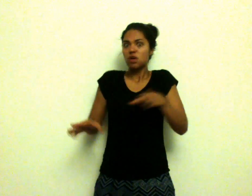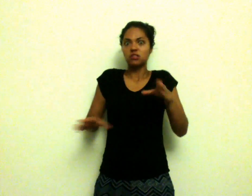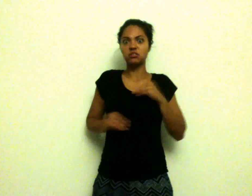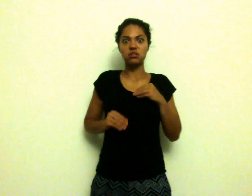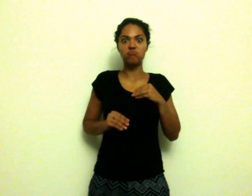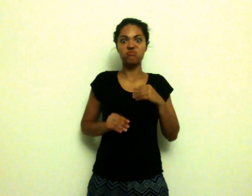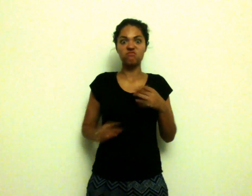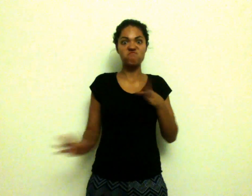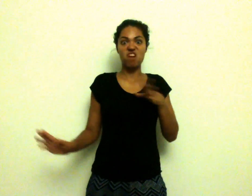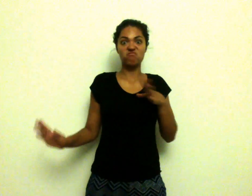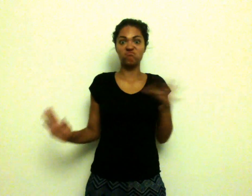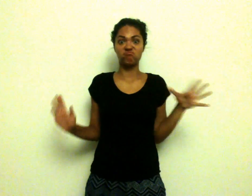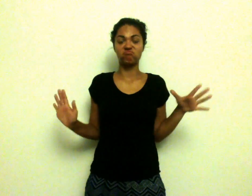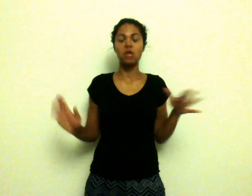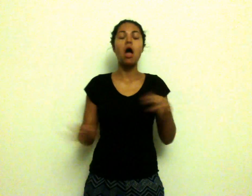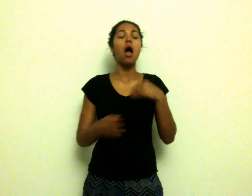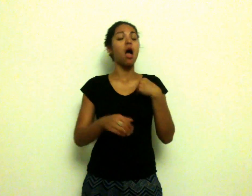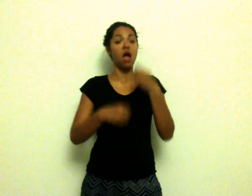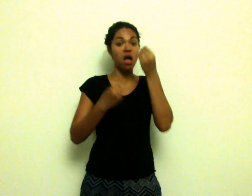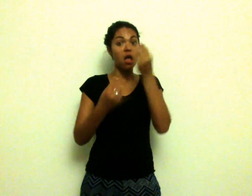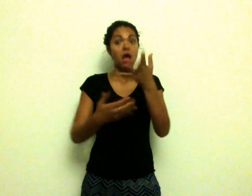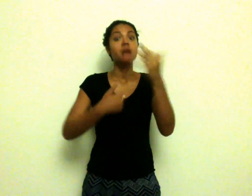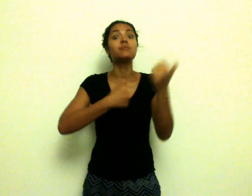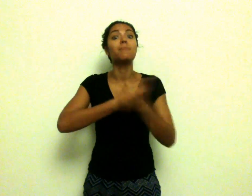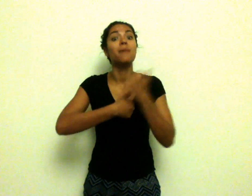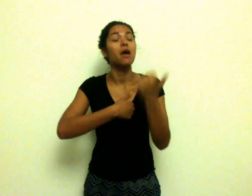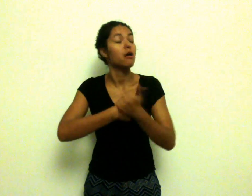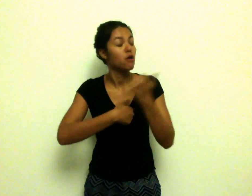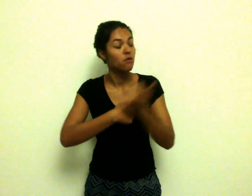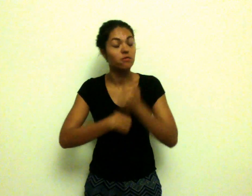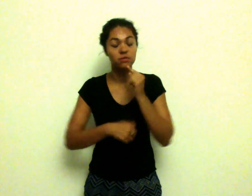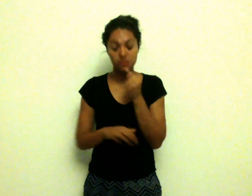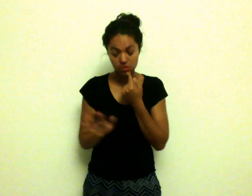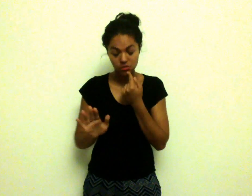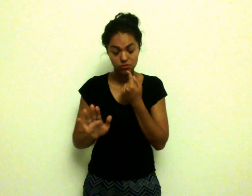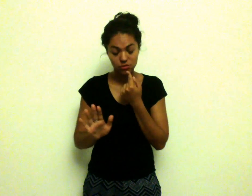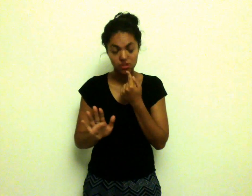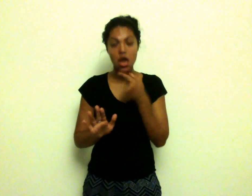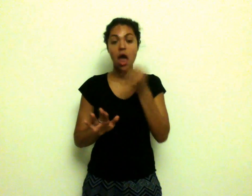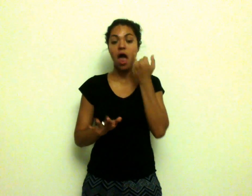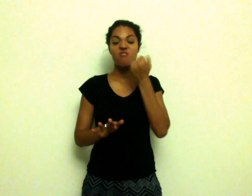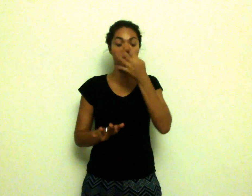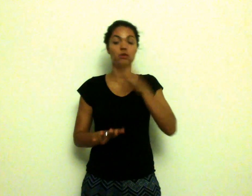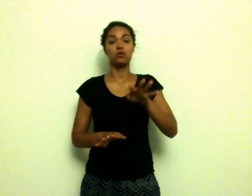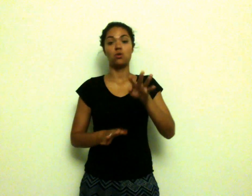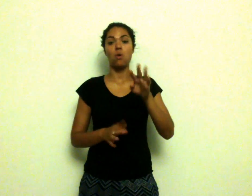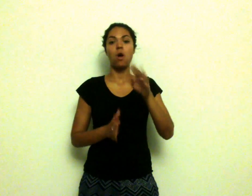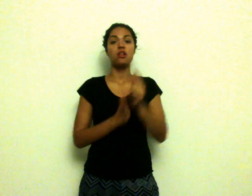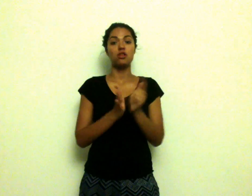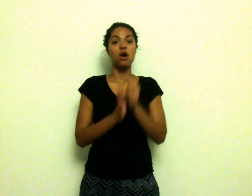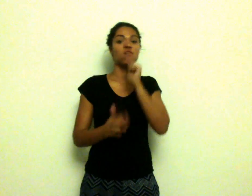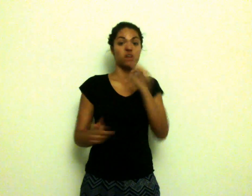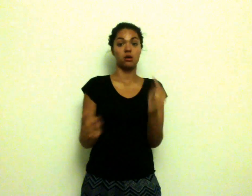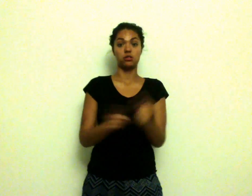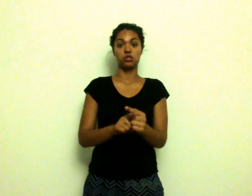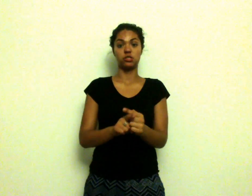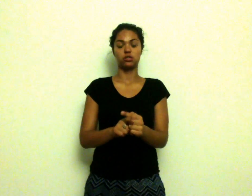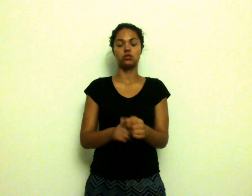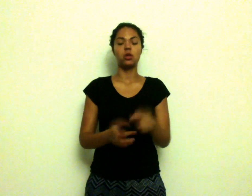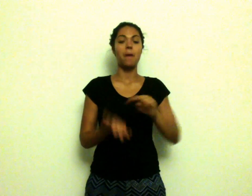of non-contradiction is intense. Now, deep in our minds, I know the kind of thinking that does go on. We deal with paradoxes, we